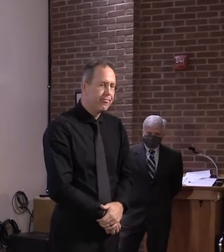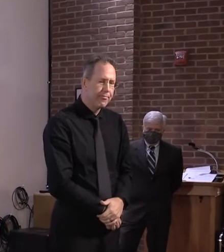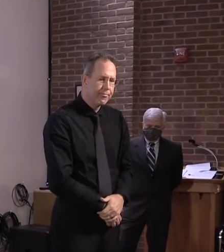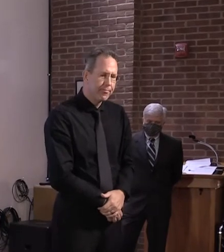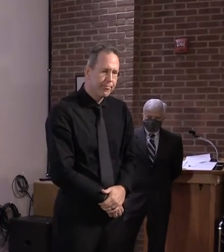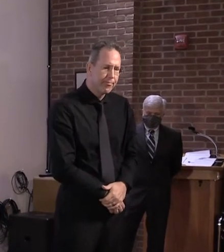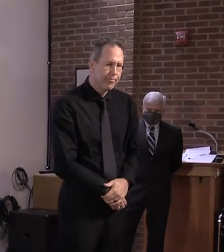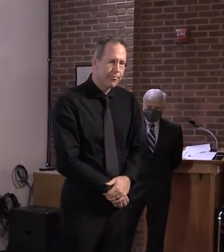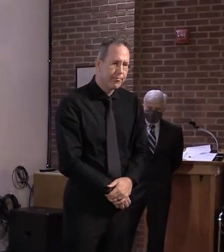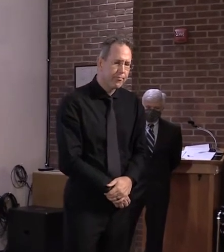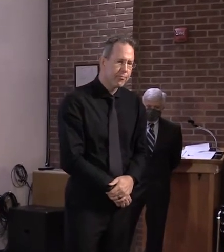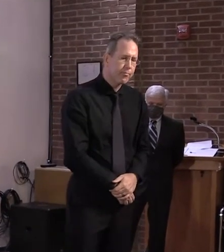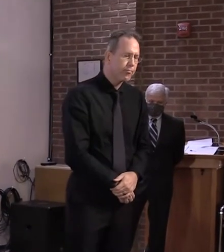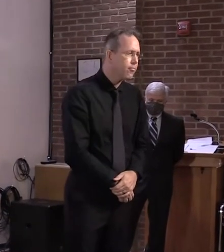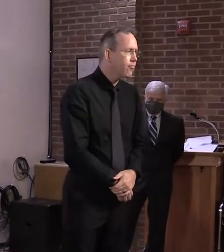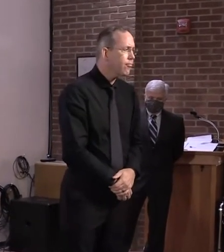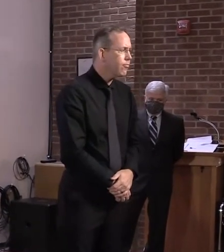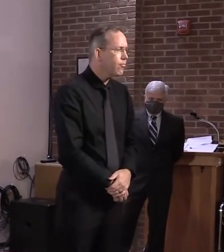Guy Page.